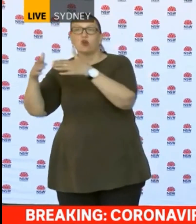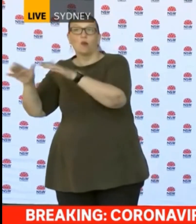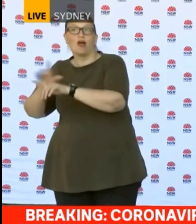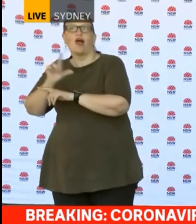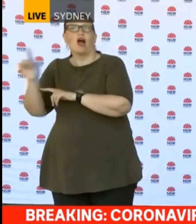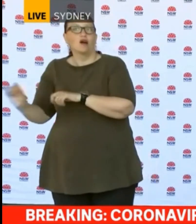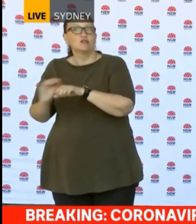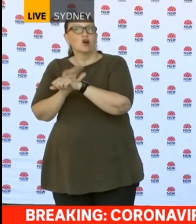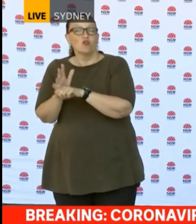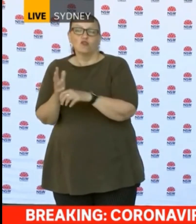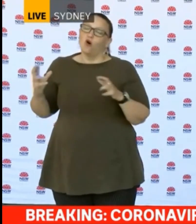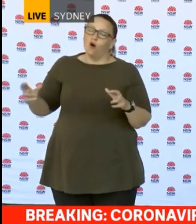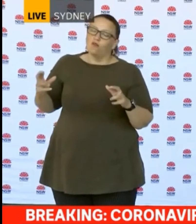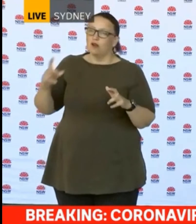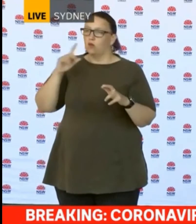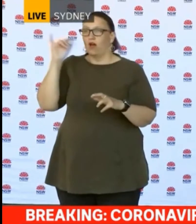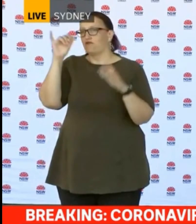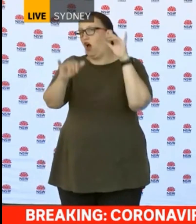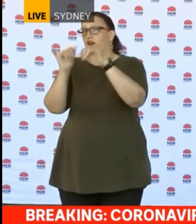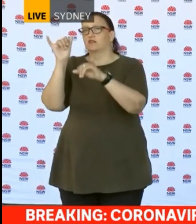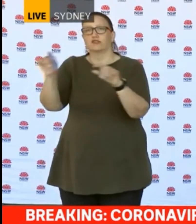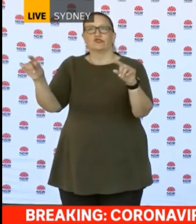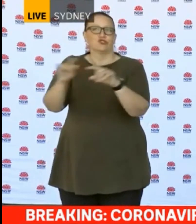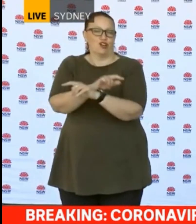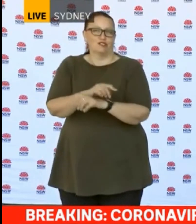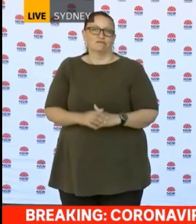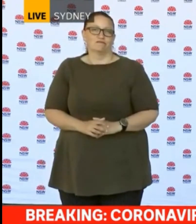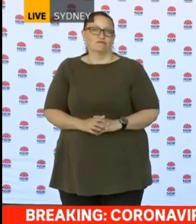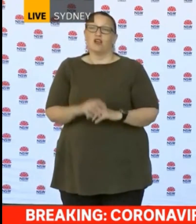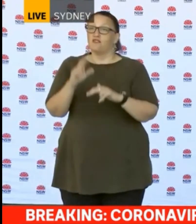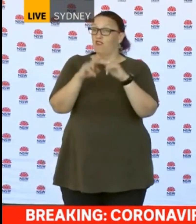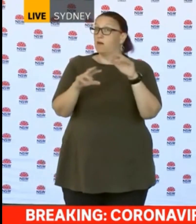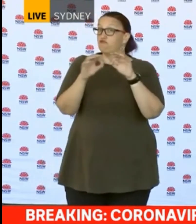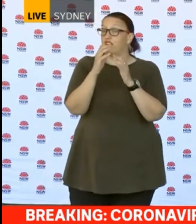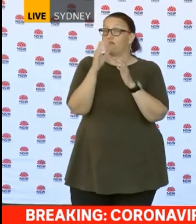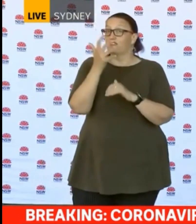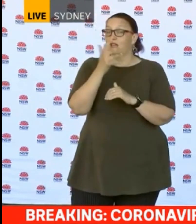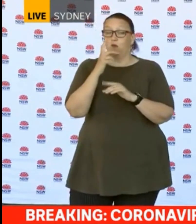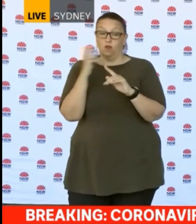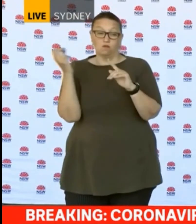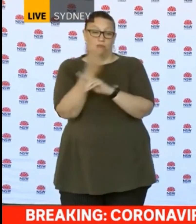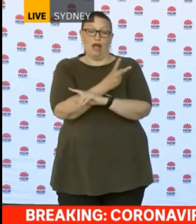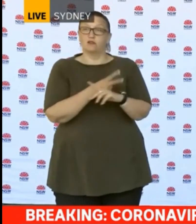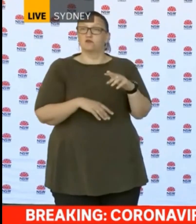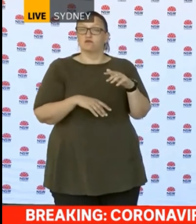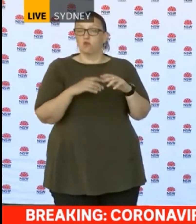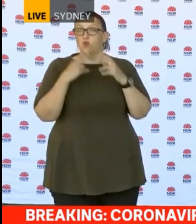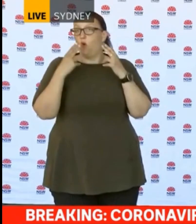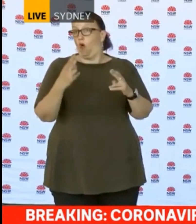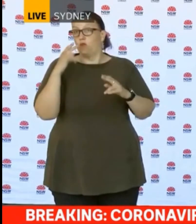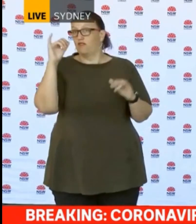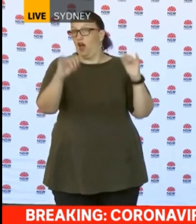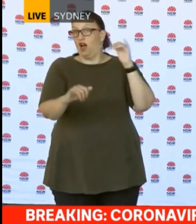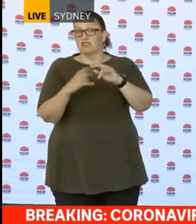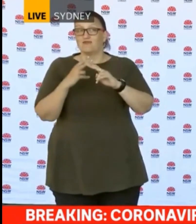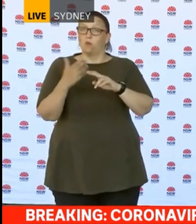in relation to the number of Australians coming back home. That gives us time to look at what the new strains are doing, gives us time to plan forward and